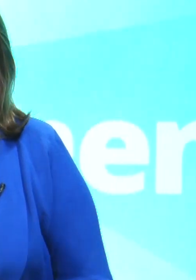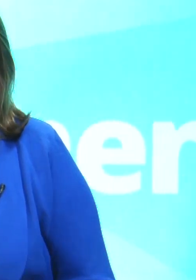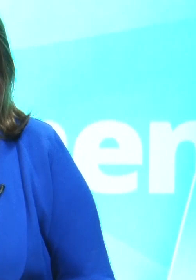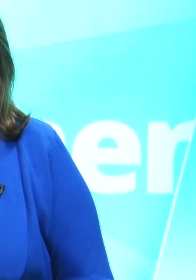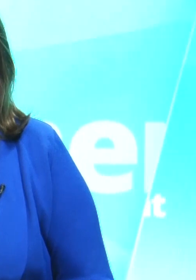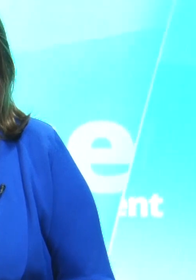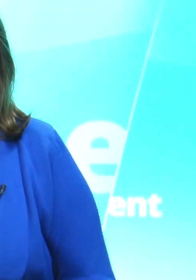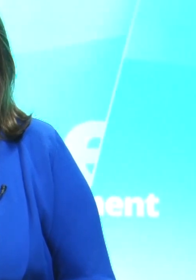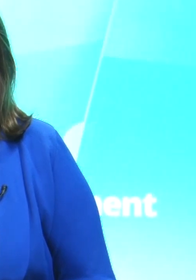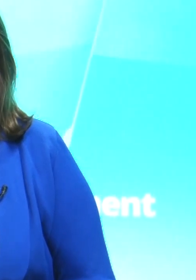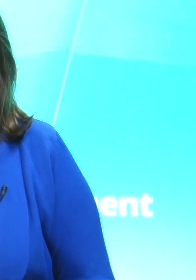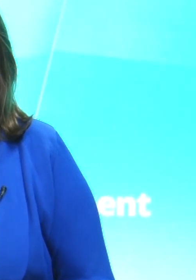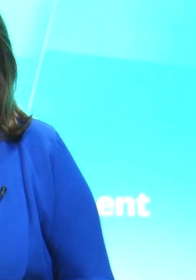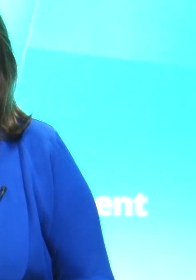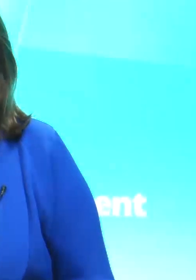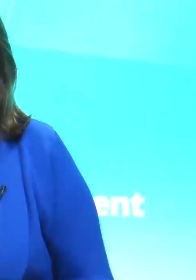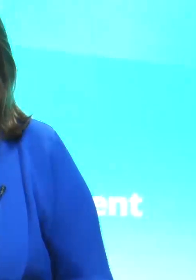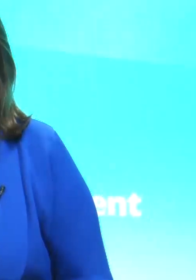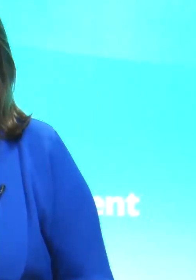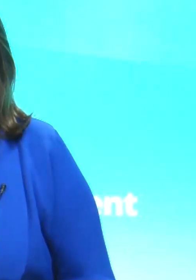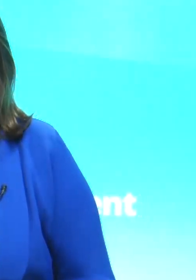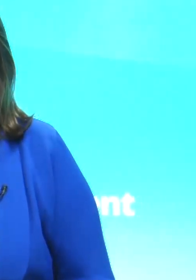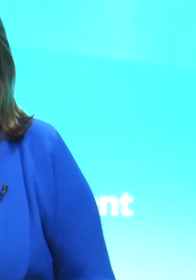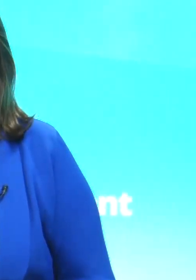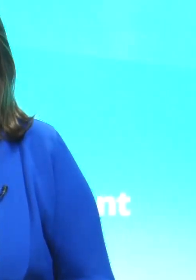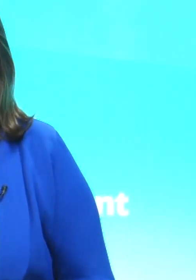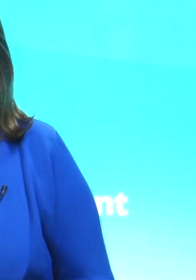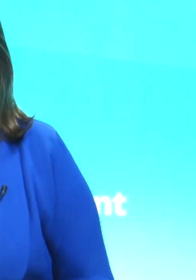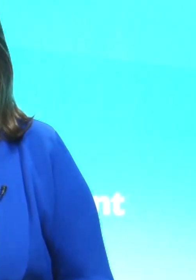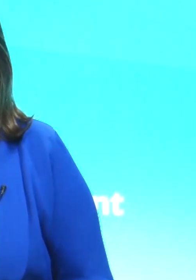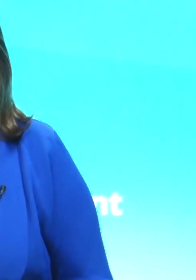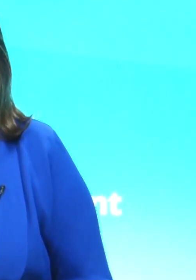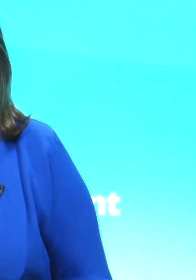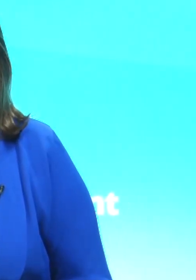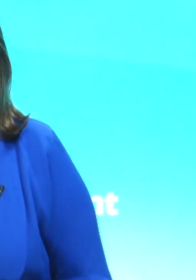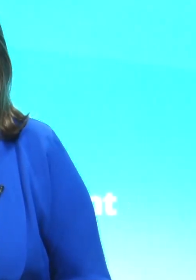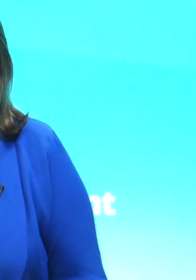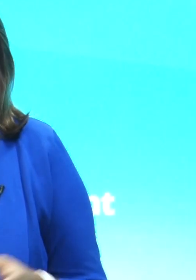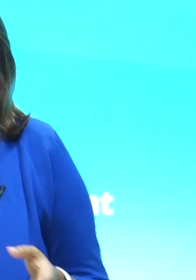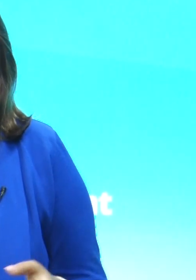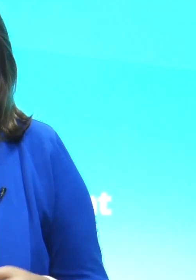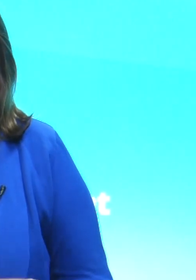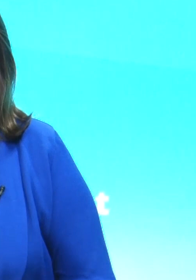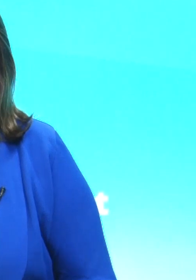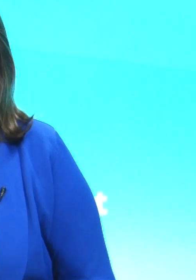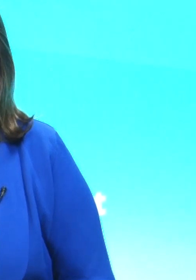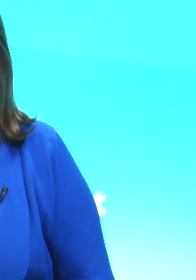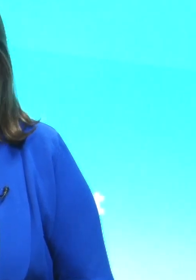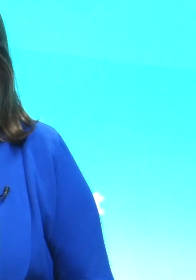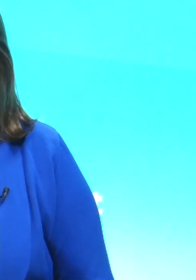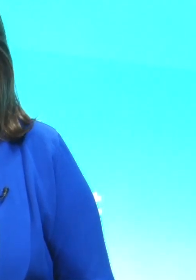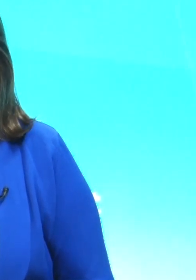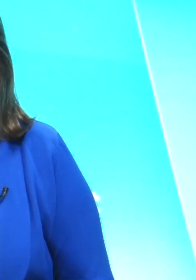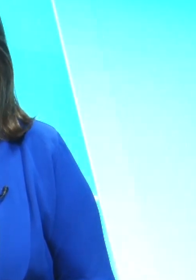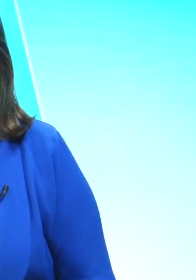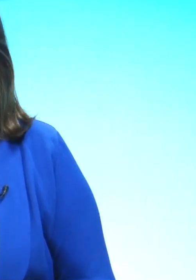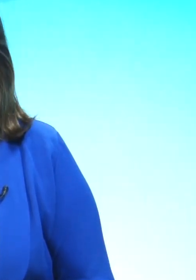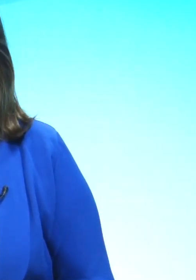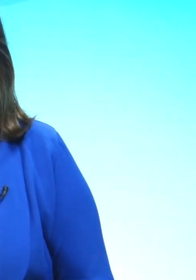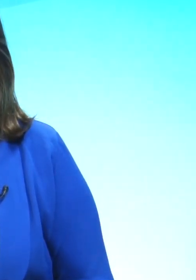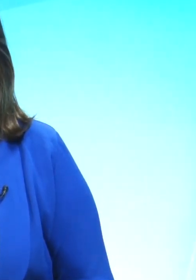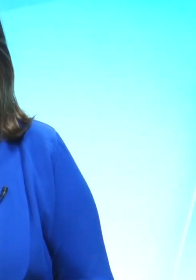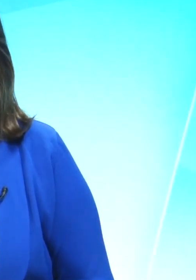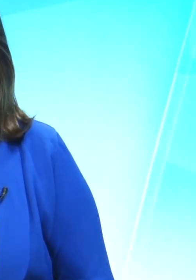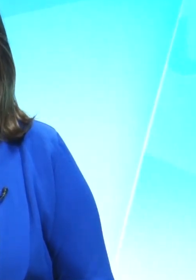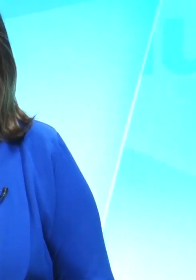With much emphasis being placed on COVID-19, Regions 2, 7, 8, 9, and 10 now have hotlines.